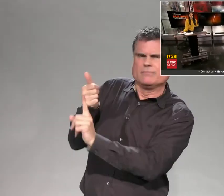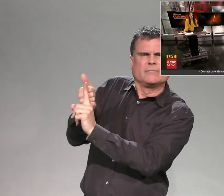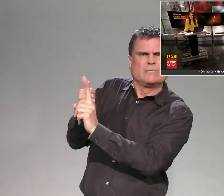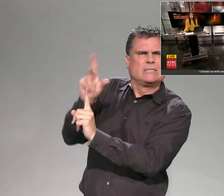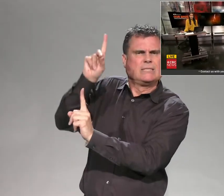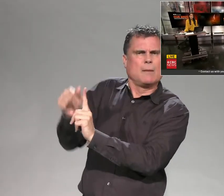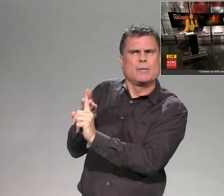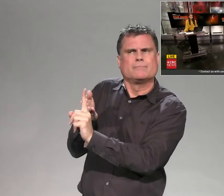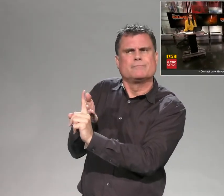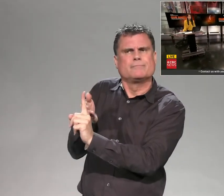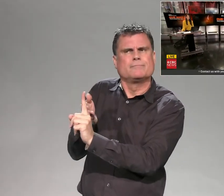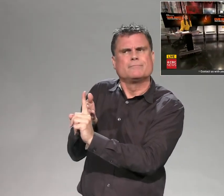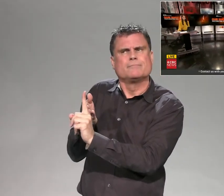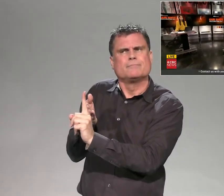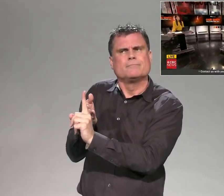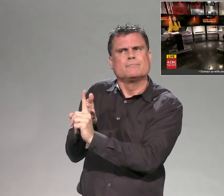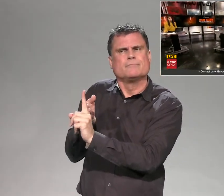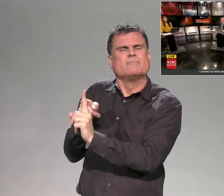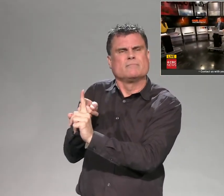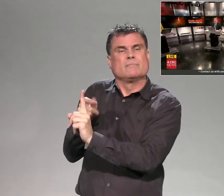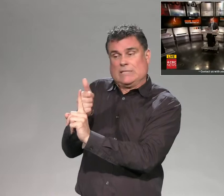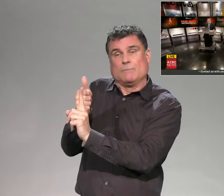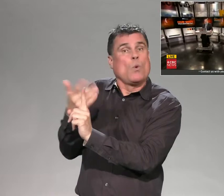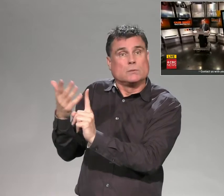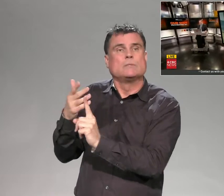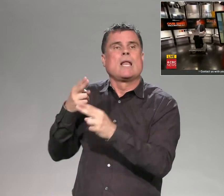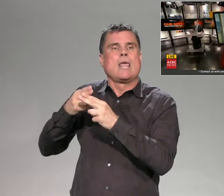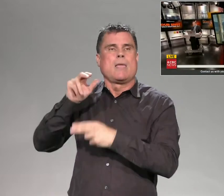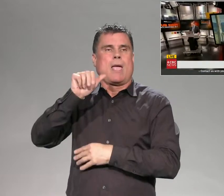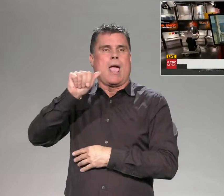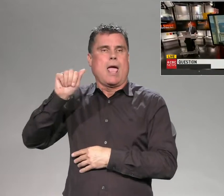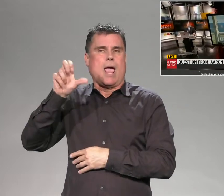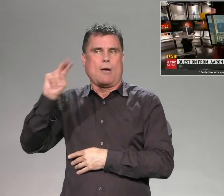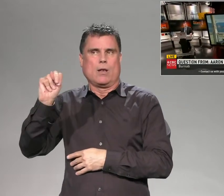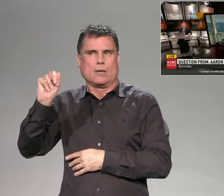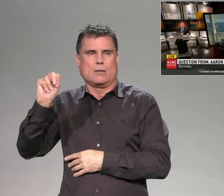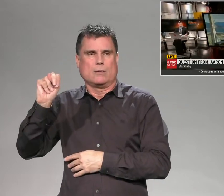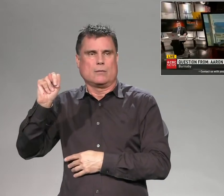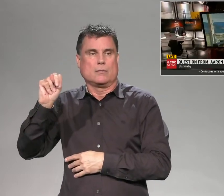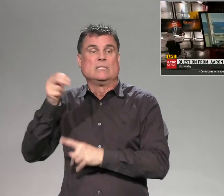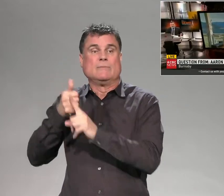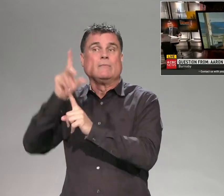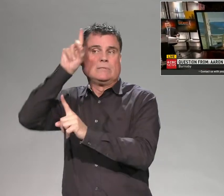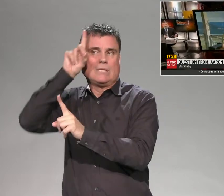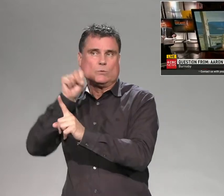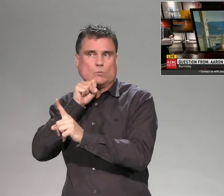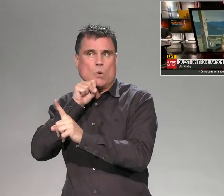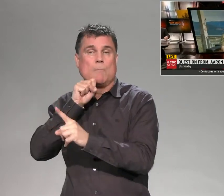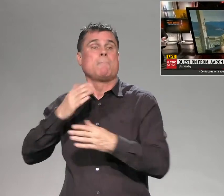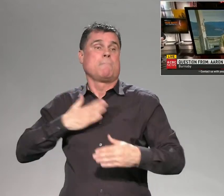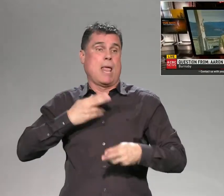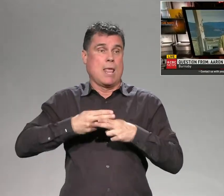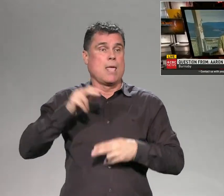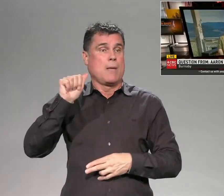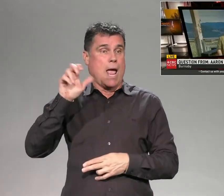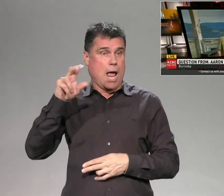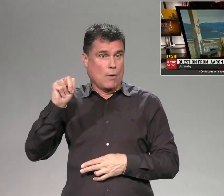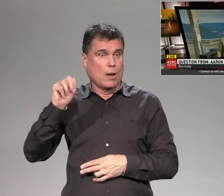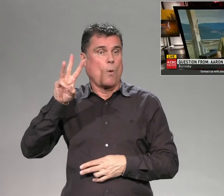who lives with Down syndrome. My name is Aaron Robbins Waddingham. I live in